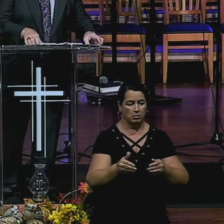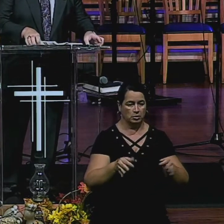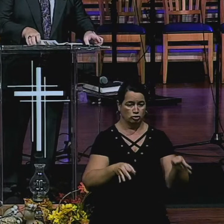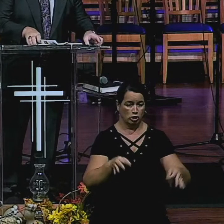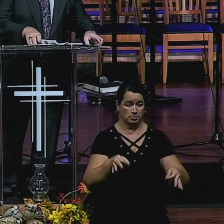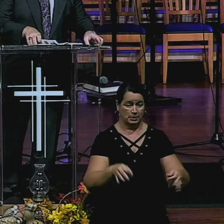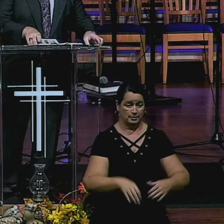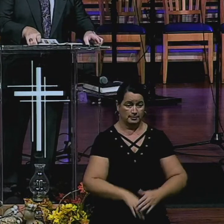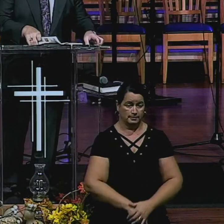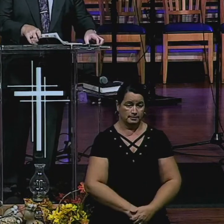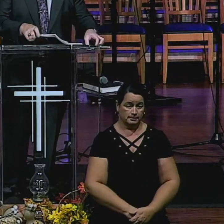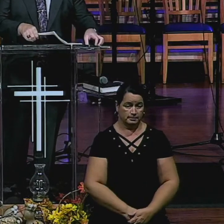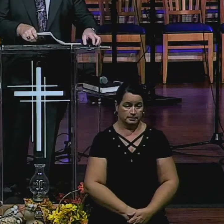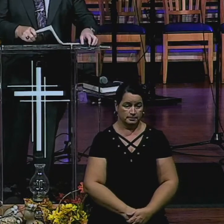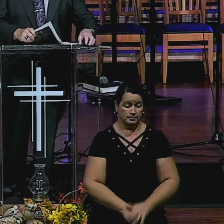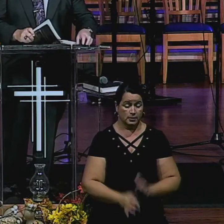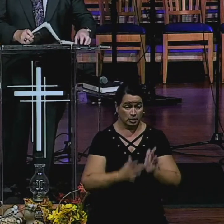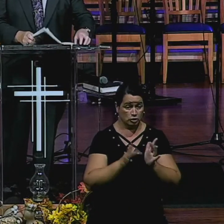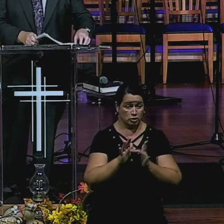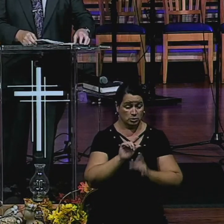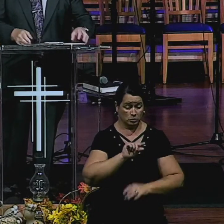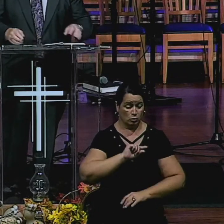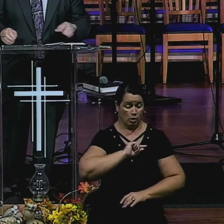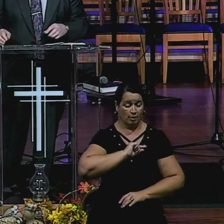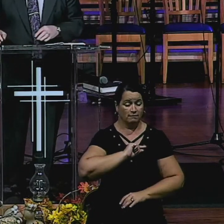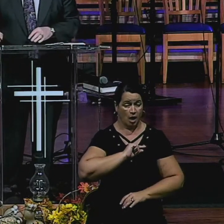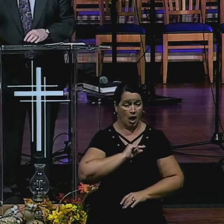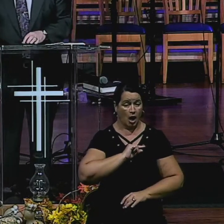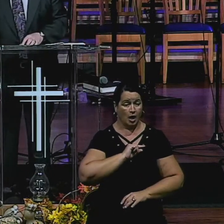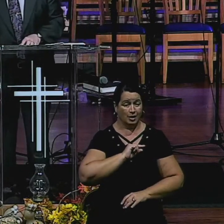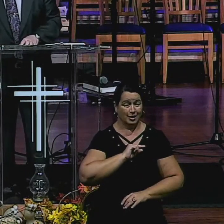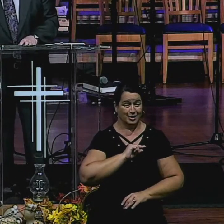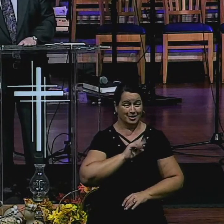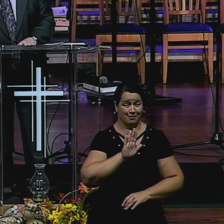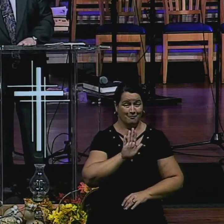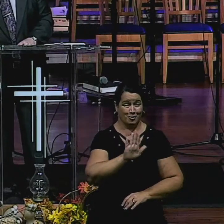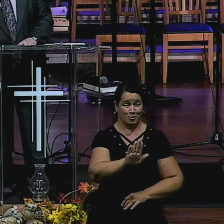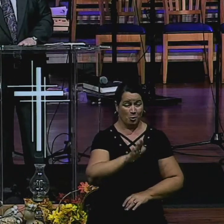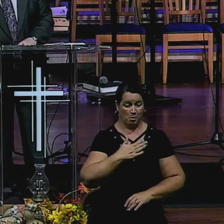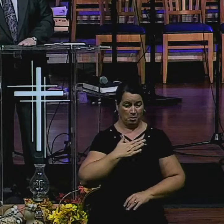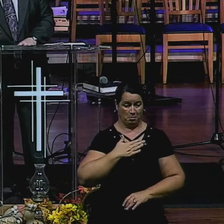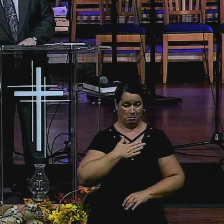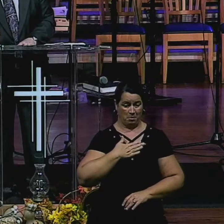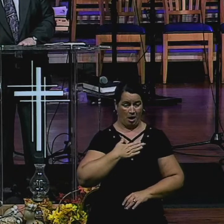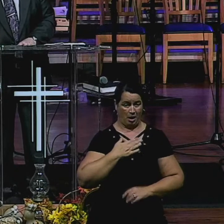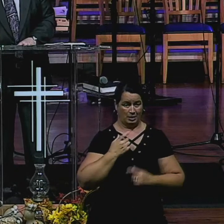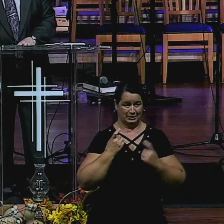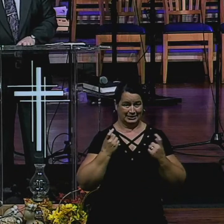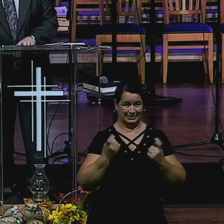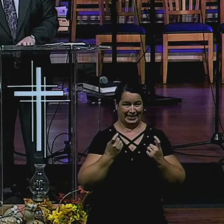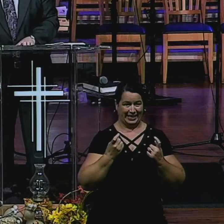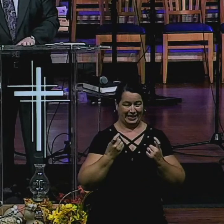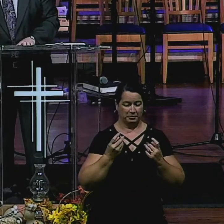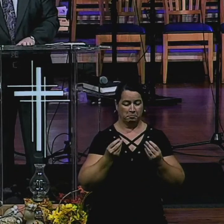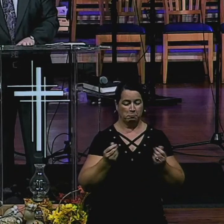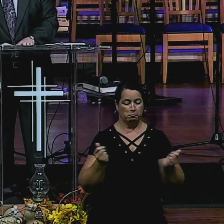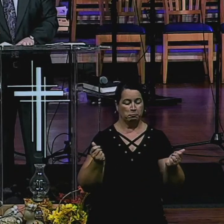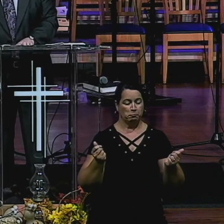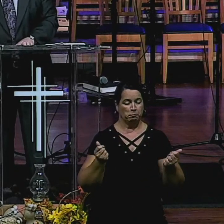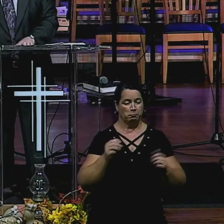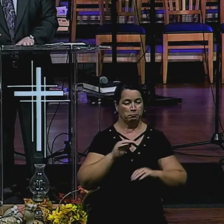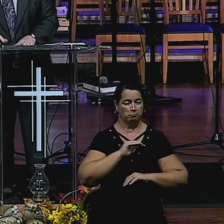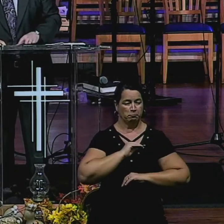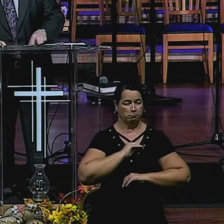divine intervention news. Jesus alone is qualified to settle your sin debt. But we haven't even talked about the last part of the verse. How can you do this in just a matter of